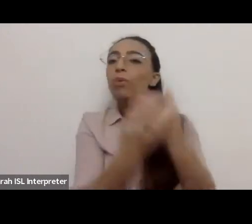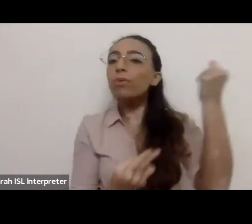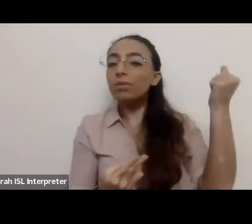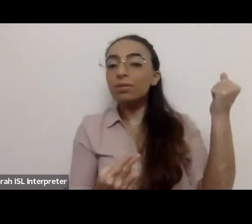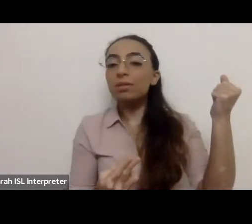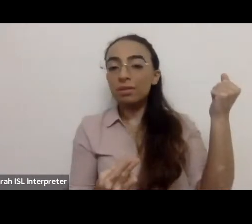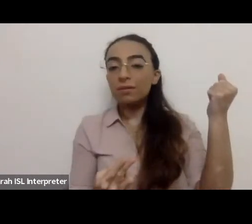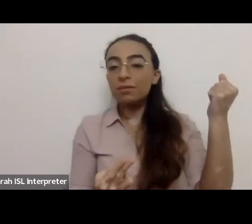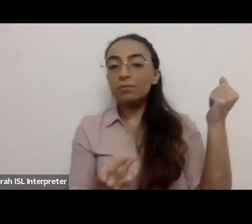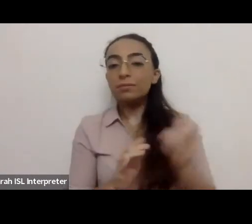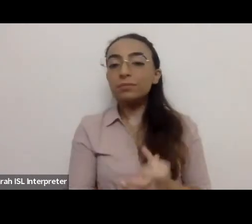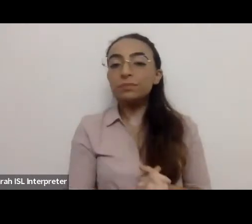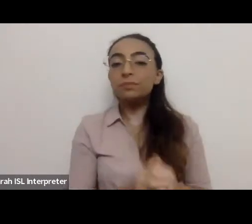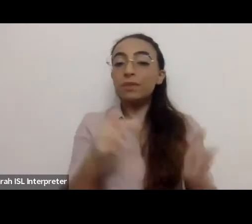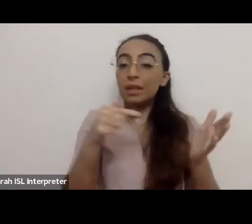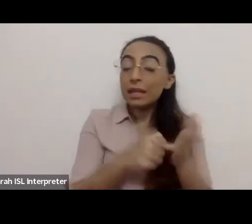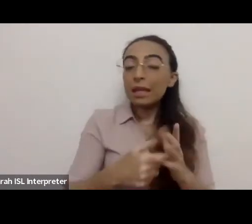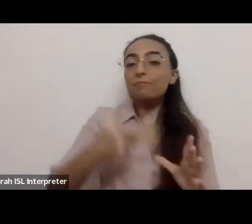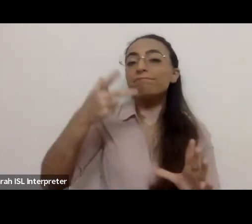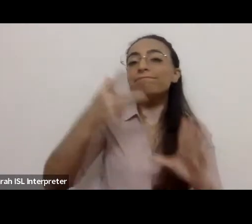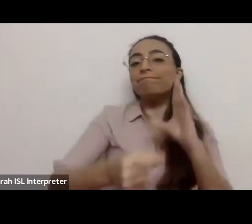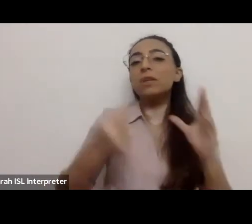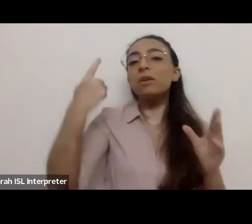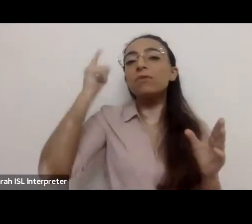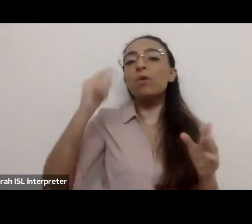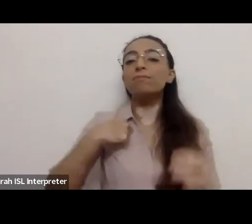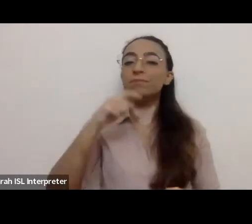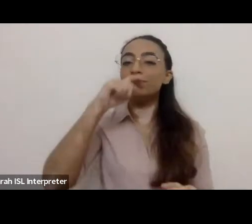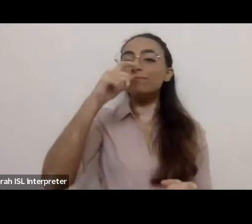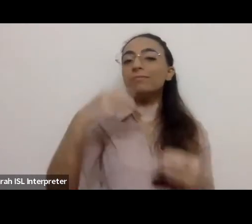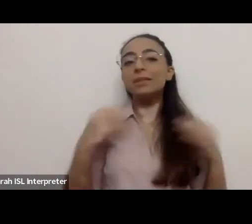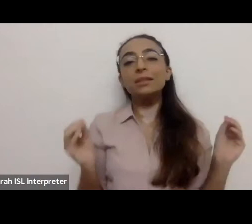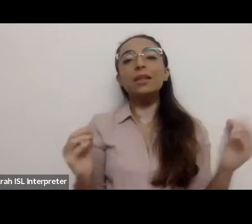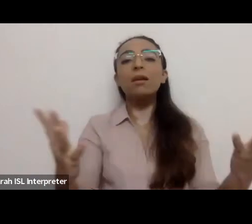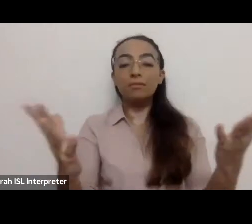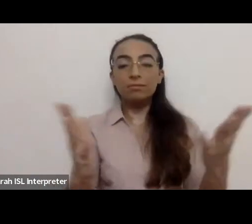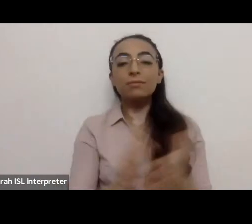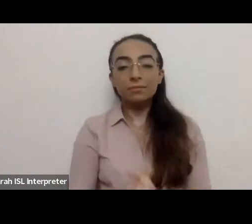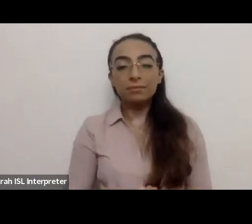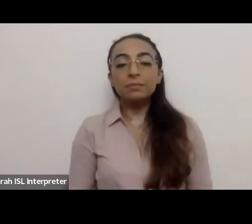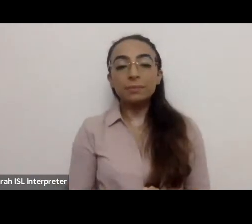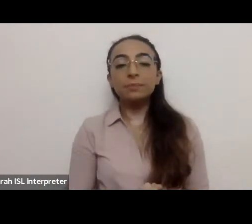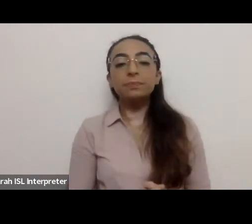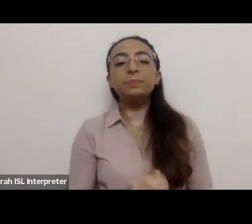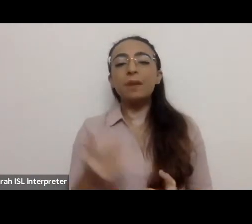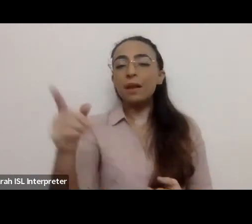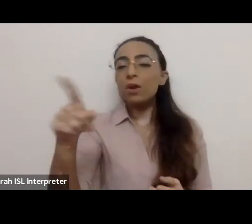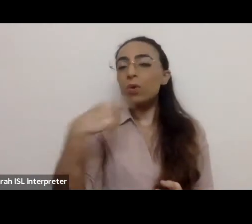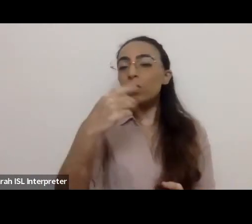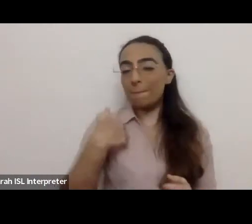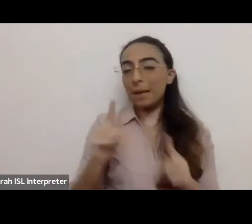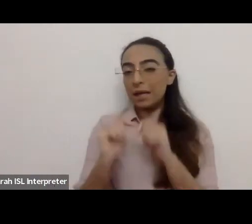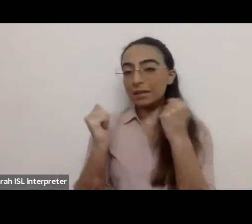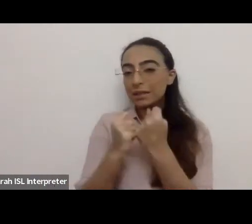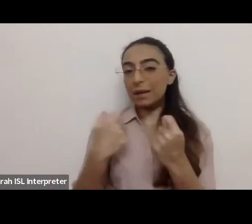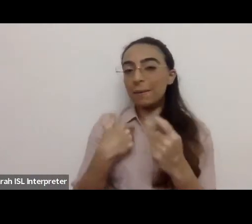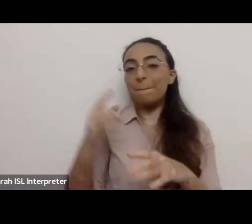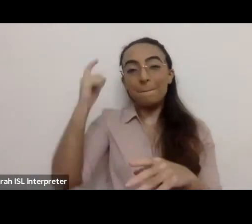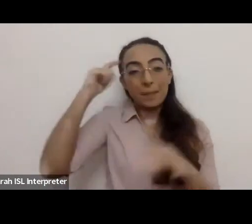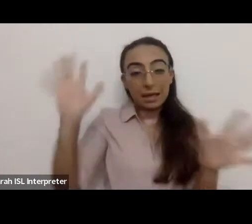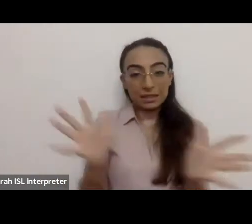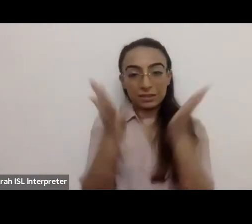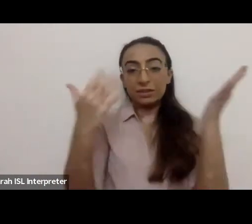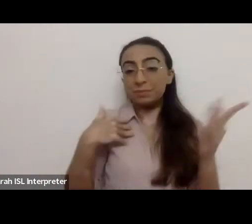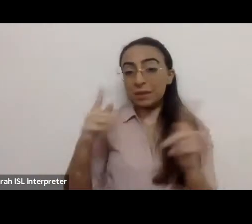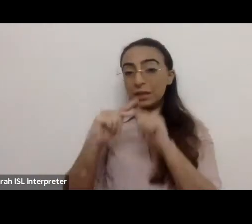and so does the path of dignity. During the conversation with my team in Mindtree, we always